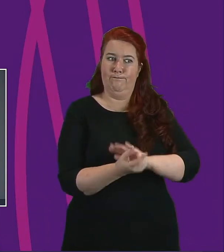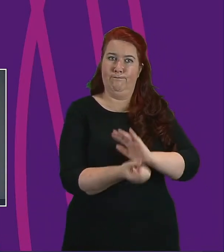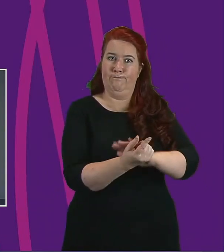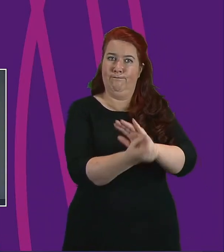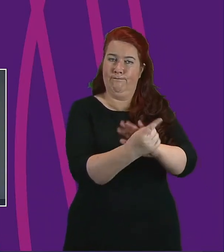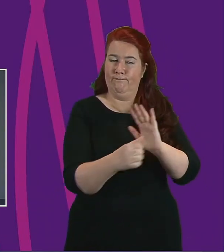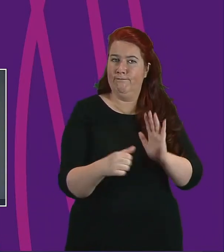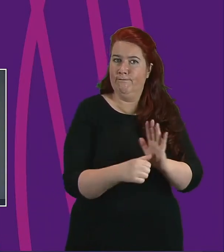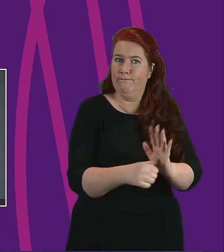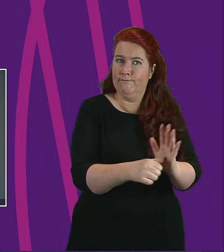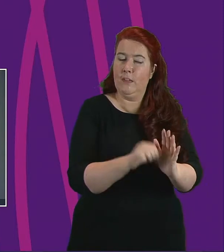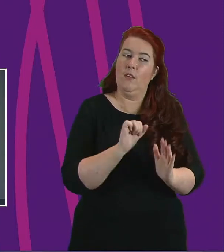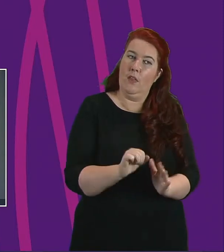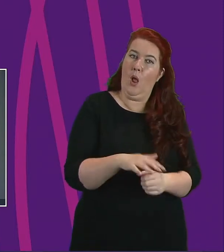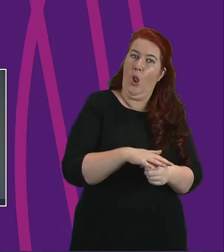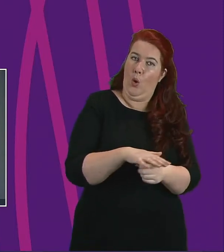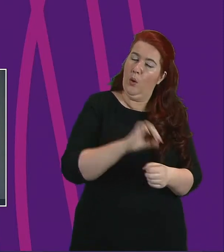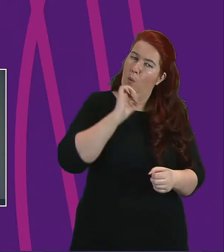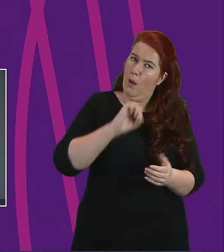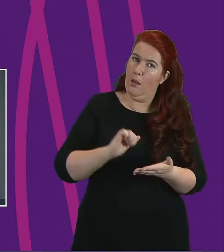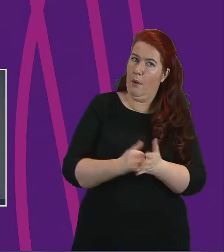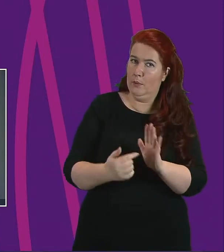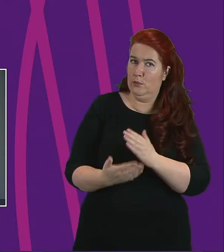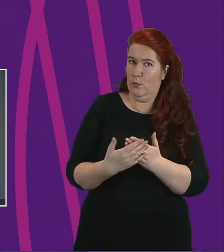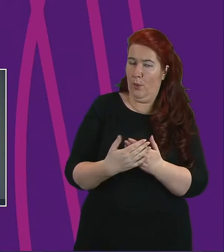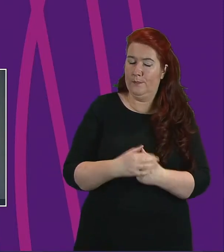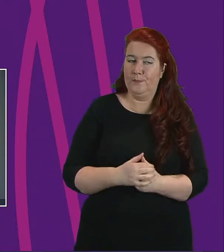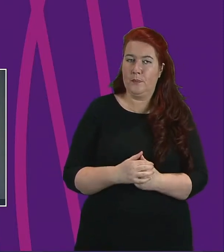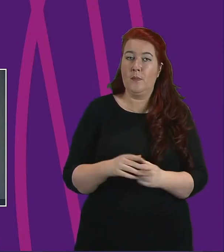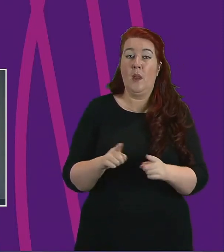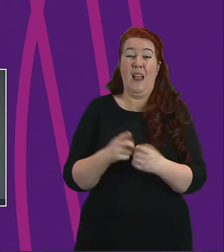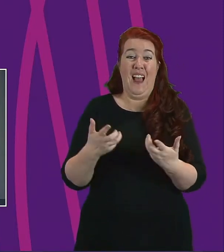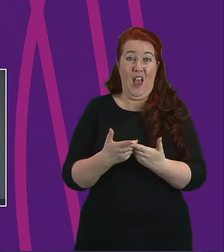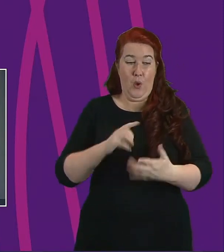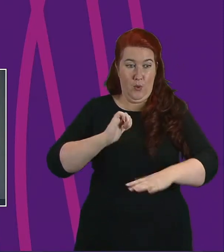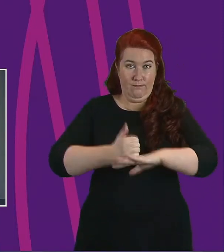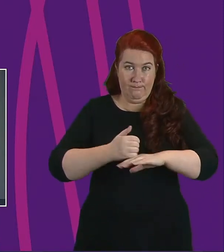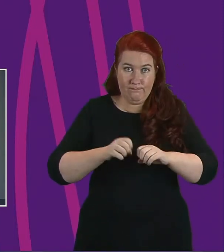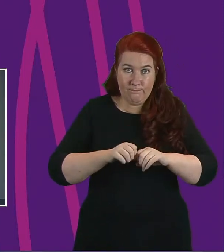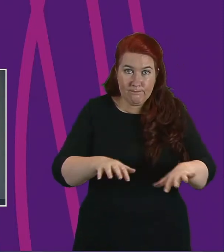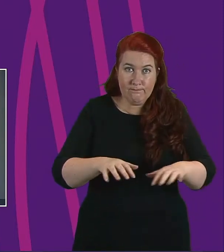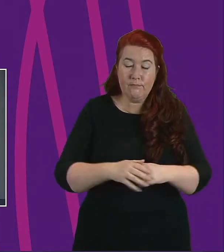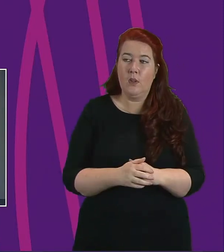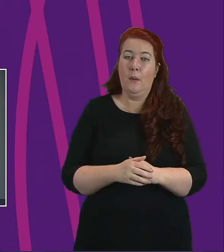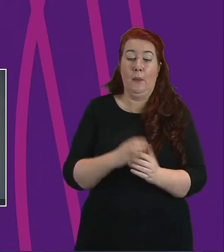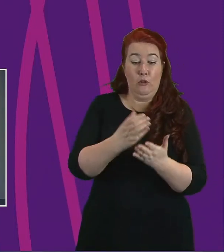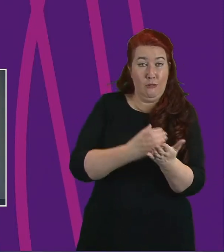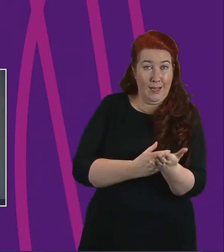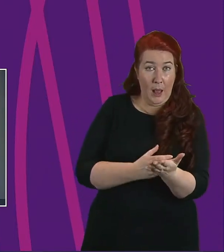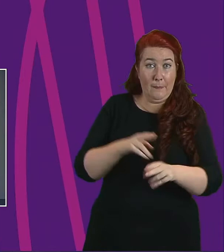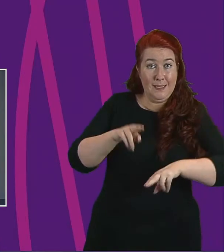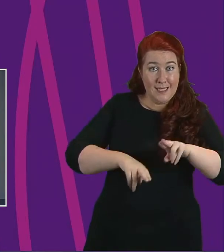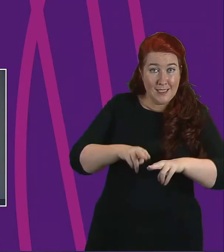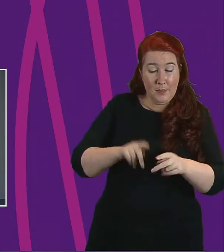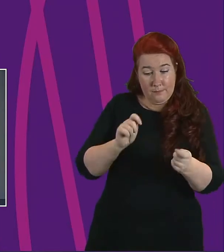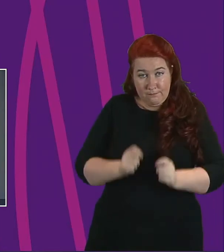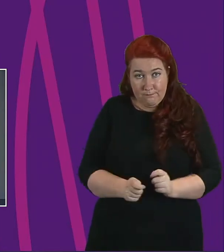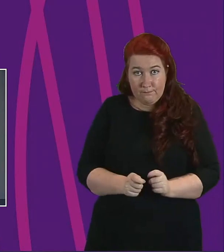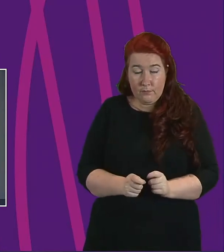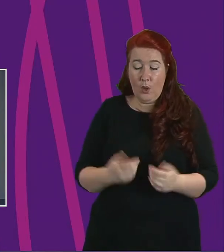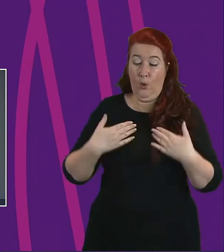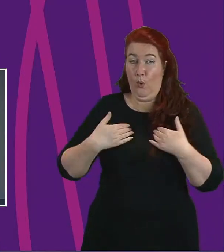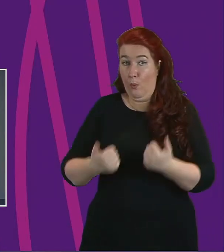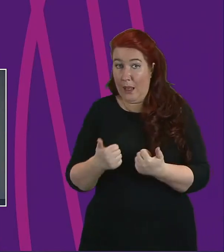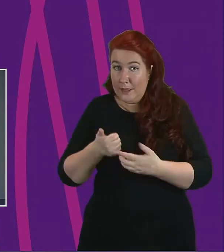developing local arrangements. This will include implementation measures, models of curriculum and assessment, well-being support